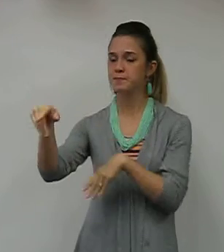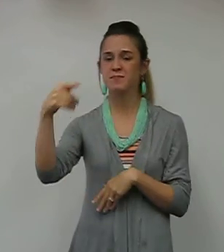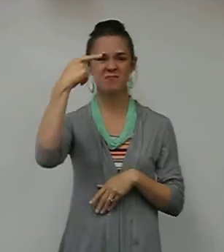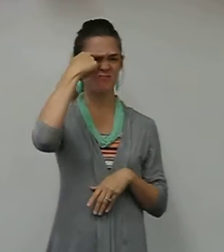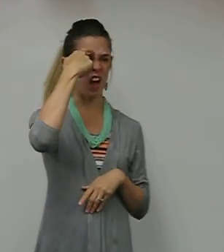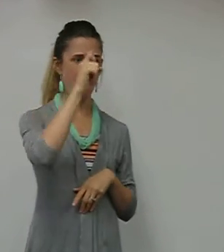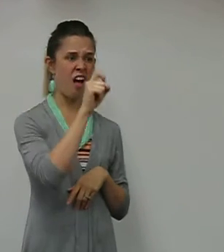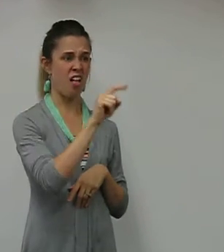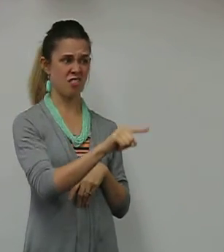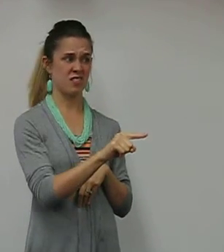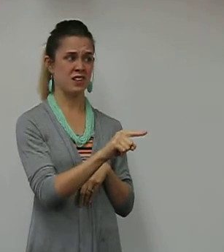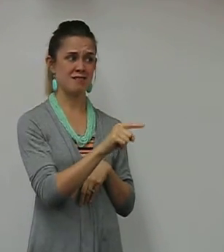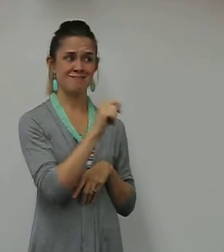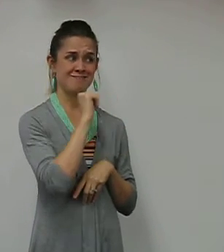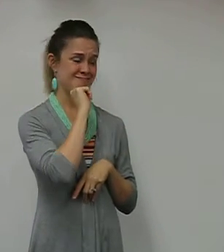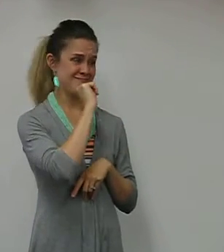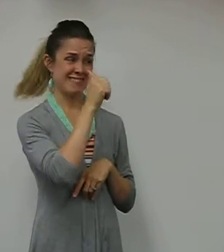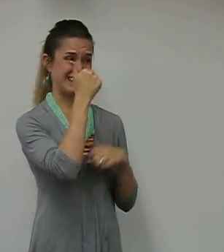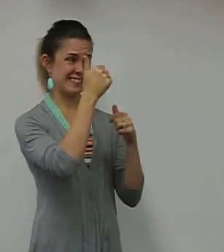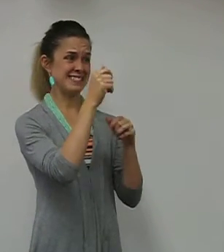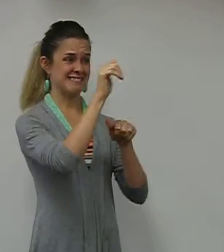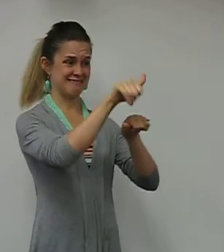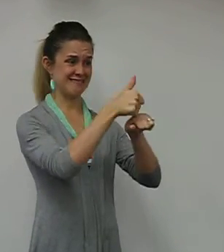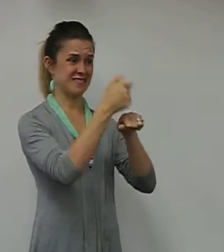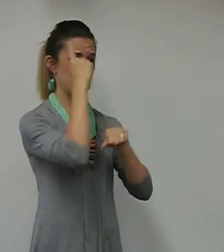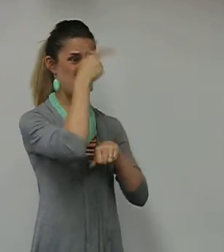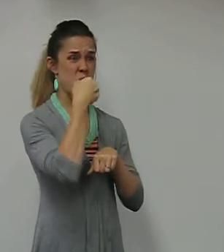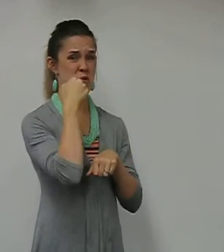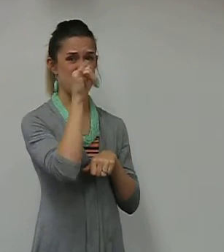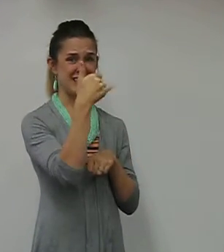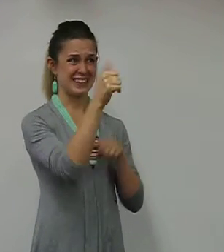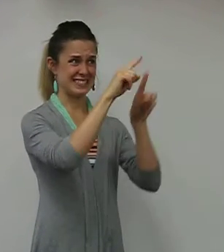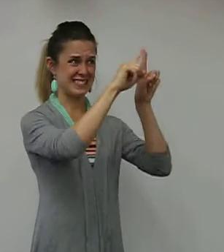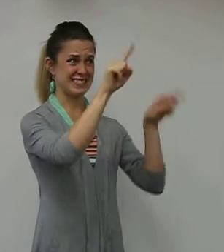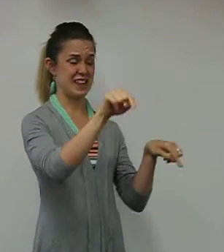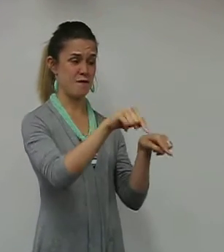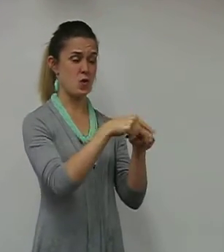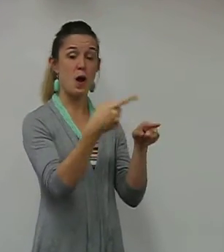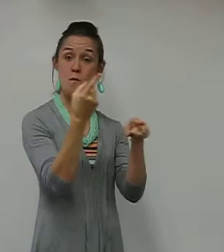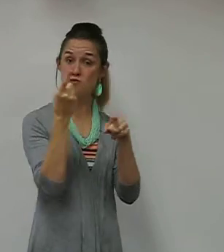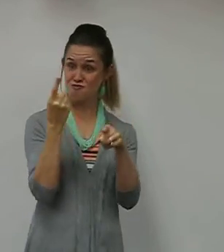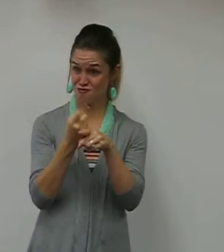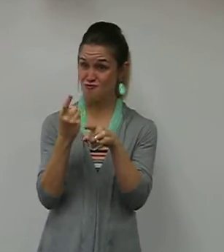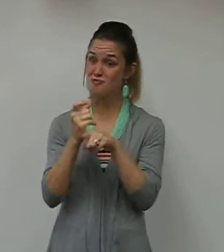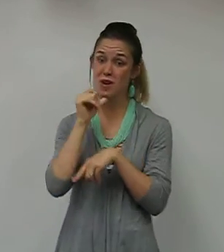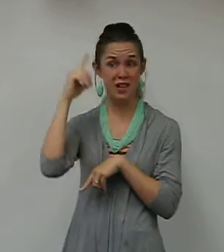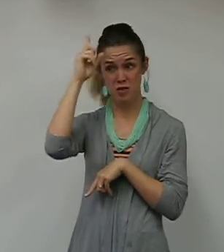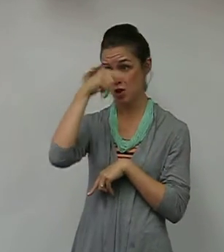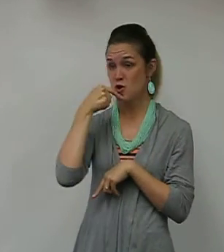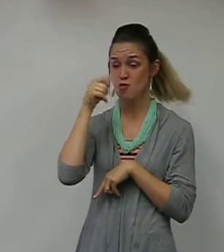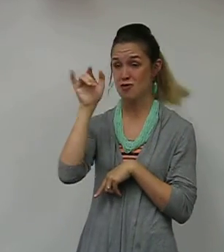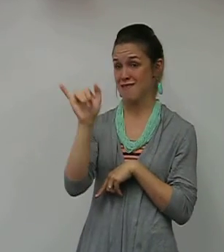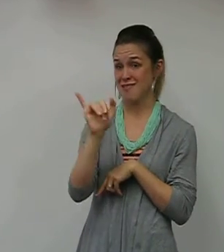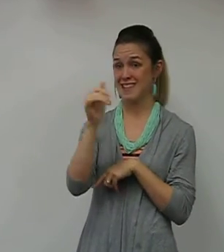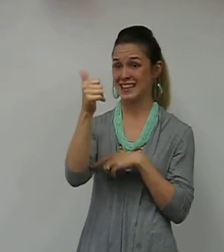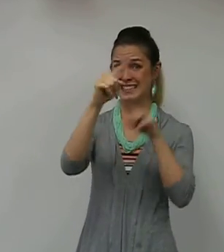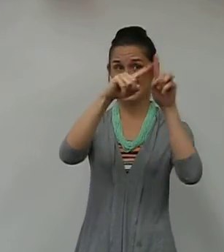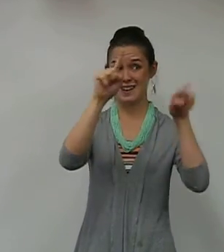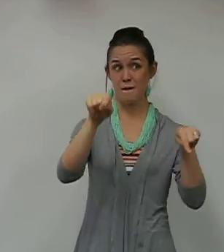they're not set like a 10 frame. Okay, they're not set up like a 10 frame. I think when you're doing a lesson, you